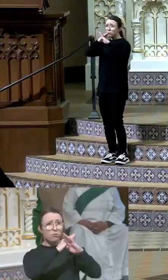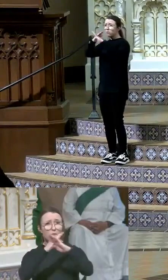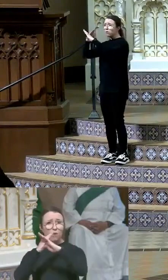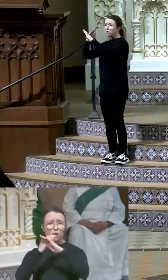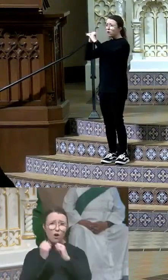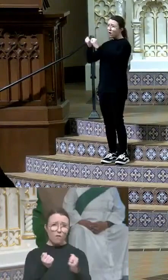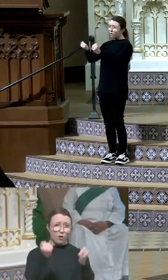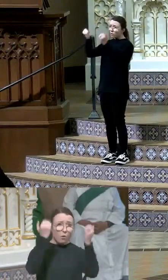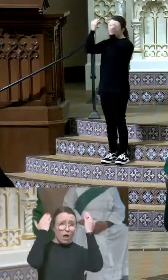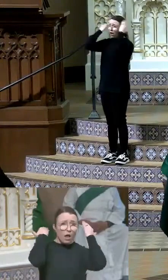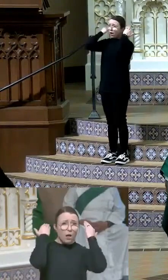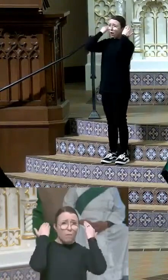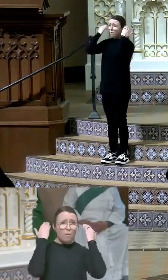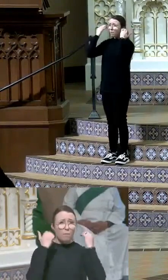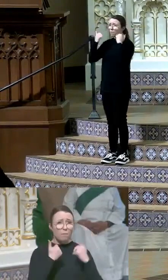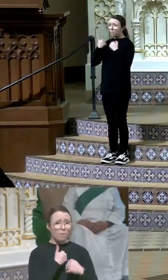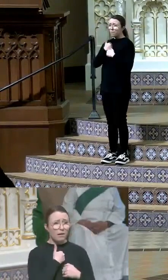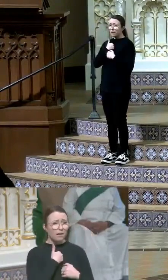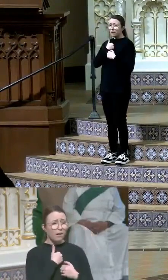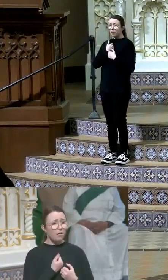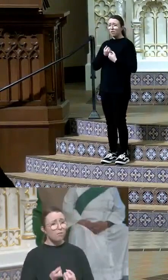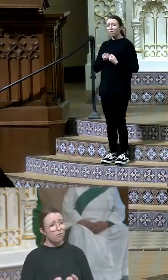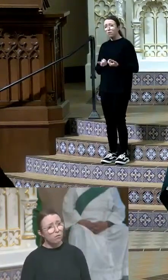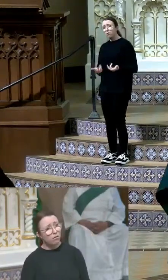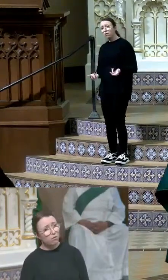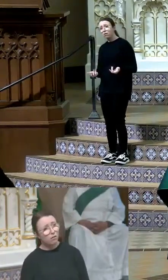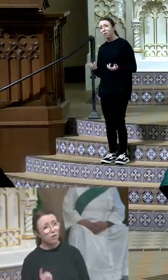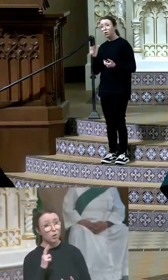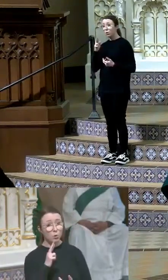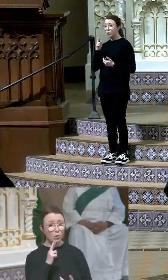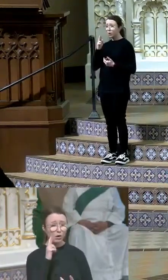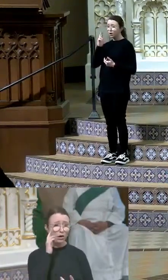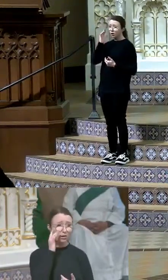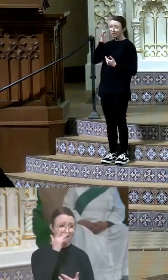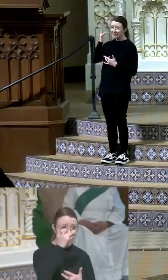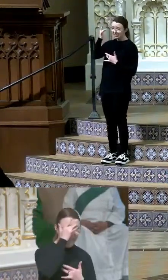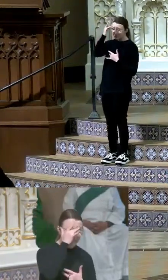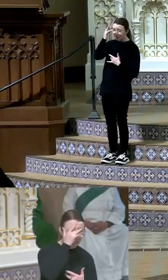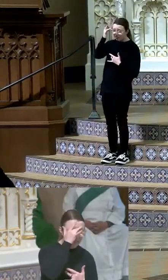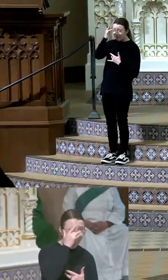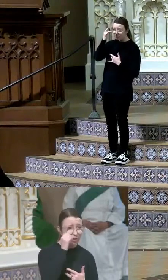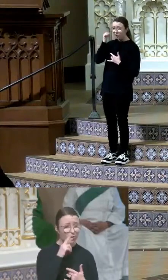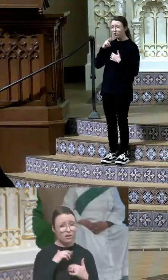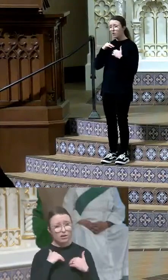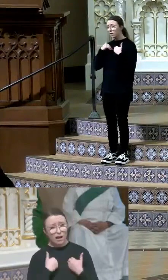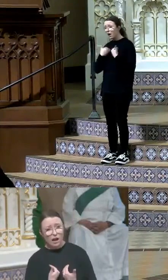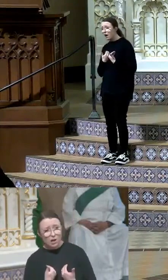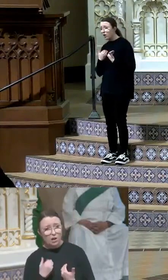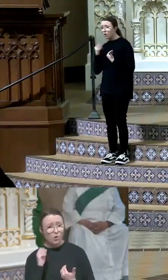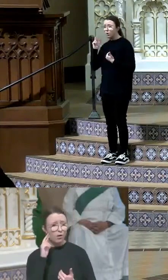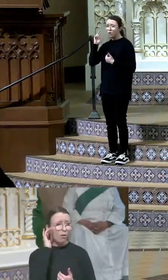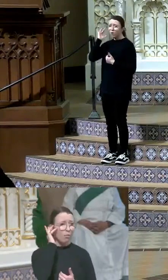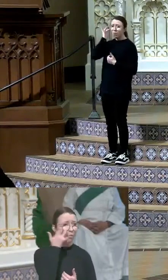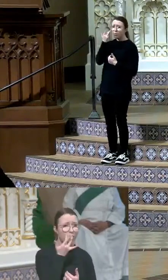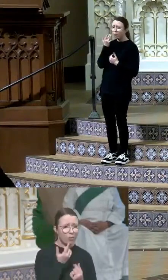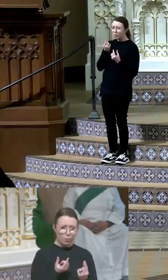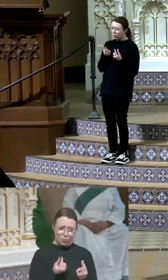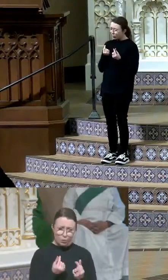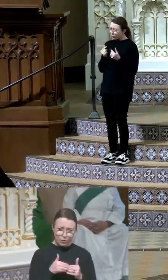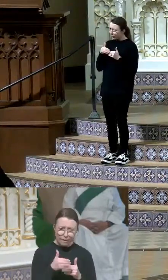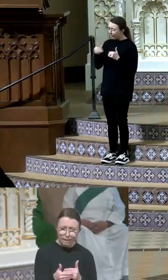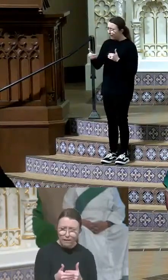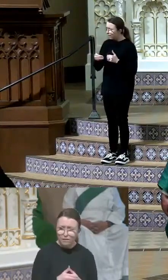and tired, or sick and tired of being sick and tired? What do we do when it